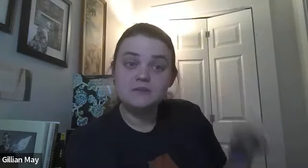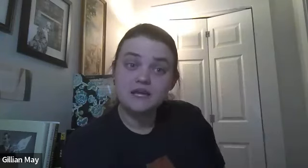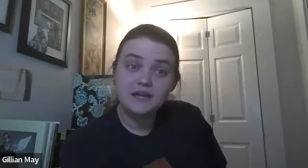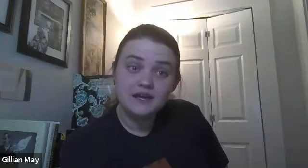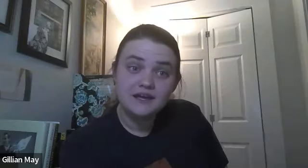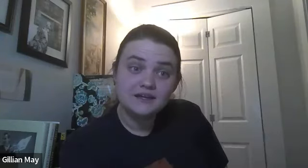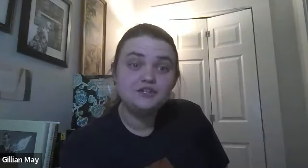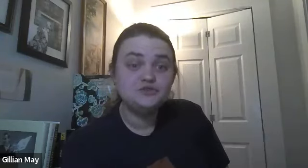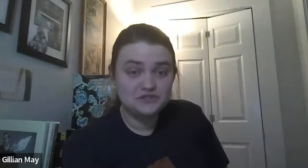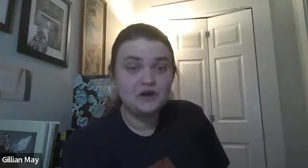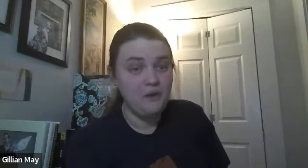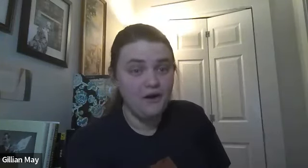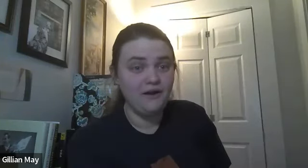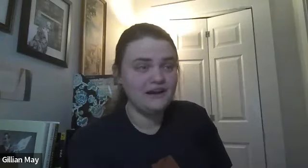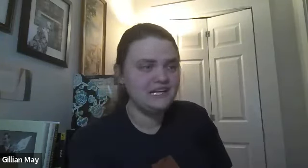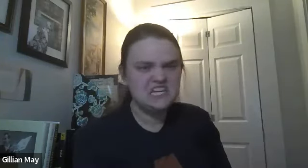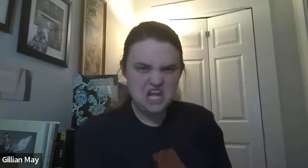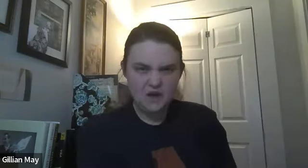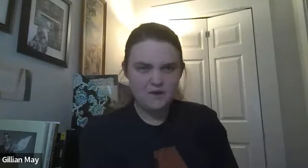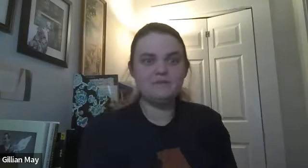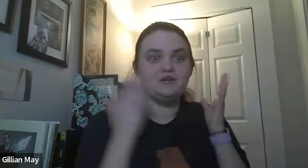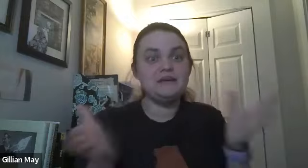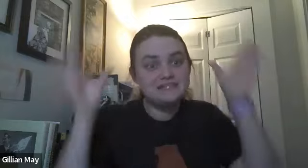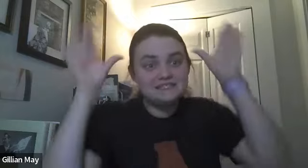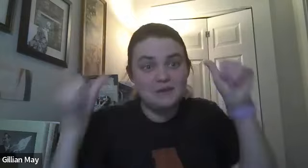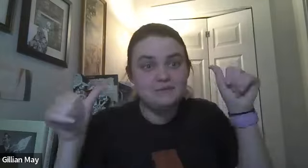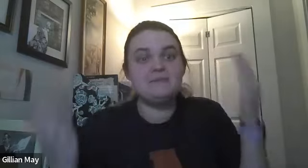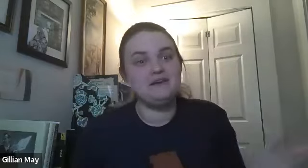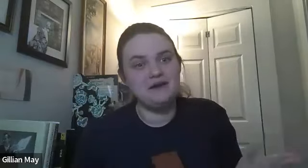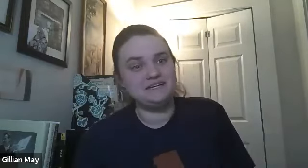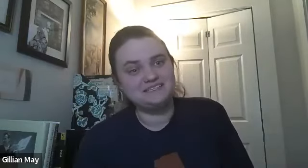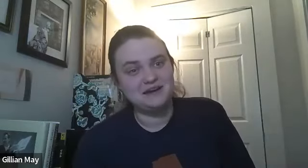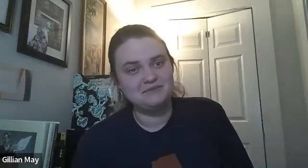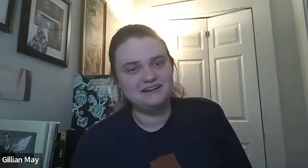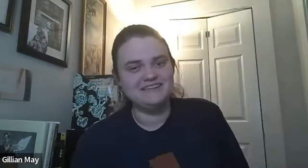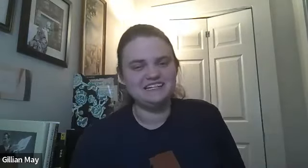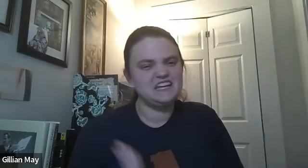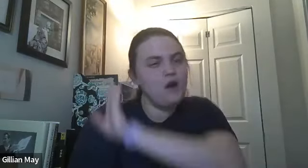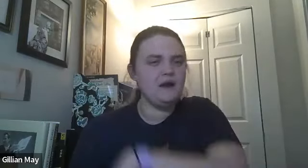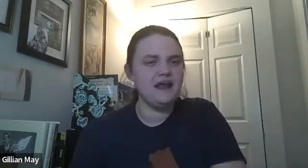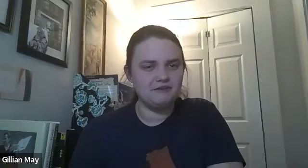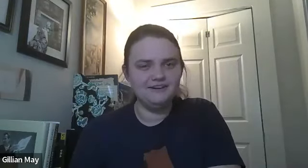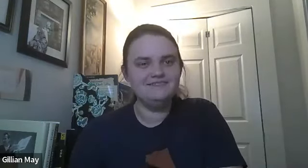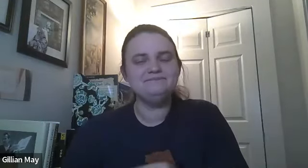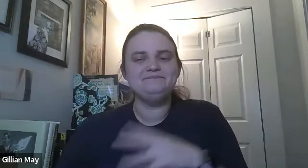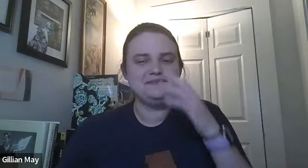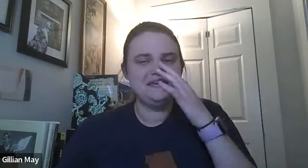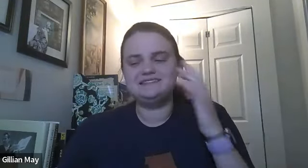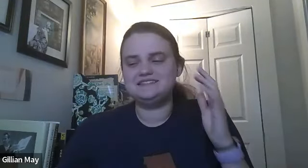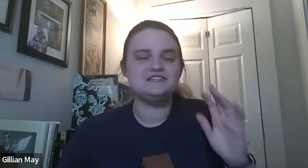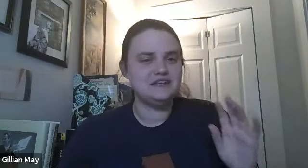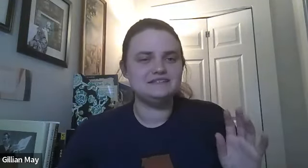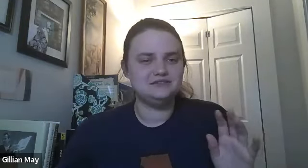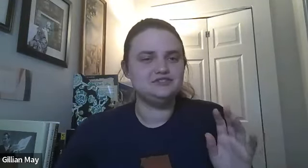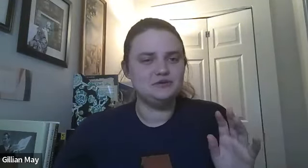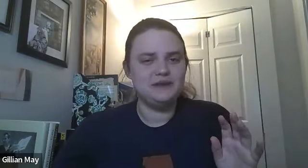I'm like, you so are. And he's like, no, I'm not. I'm like, you're being stubborn about not being stubborn. And then he's like, oh, whatever. It's a nice little joke we